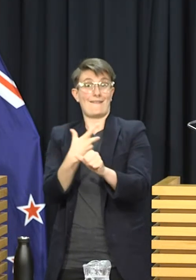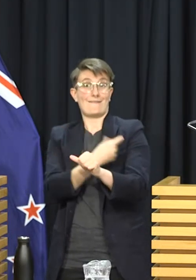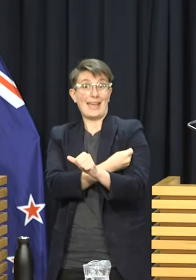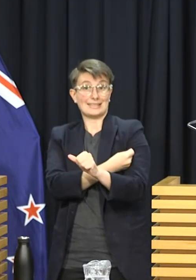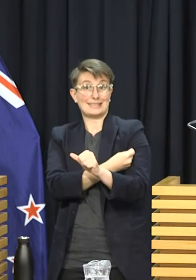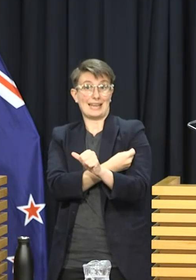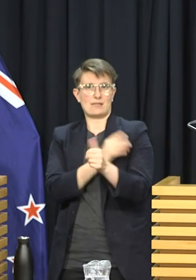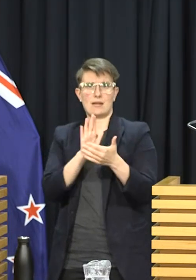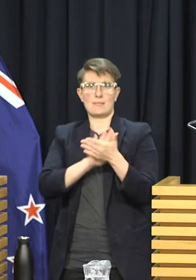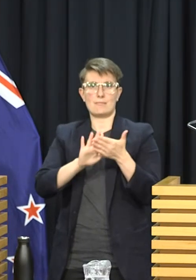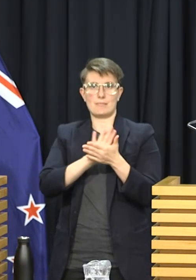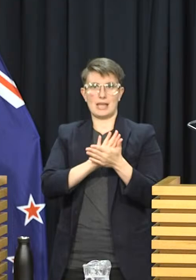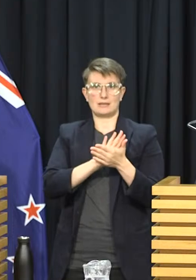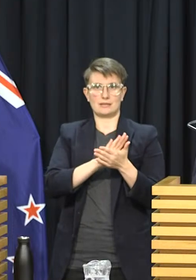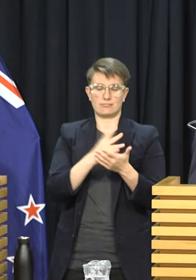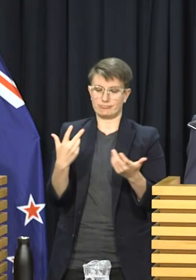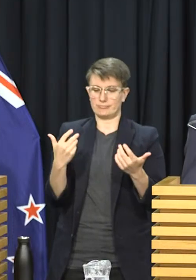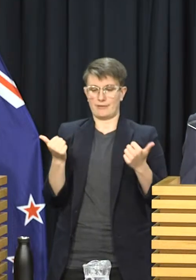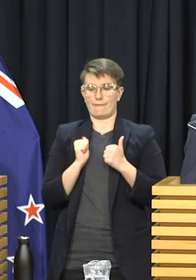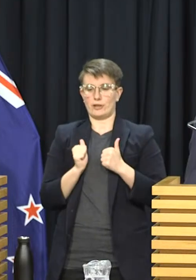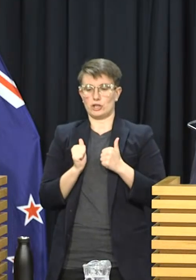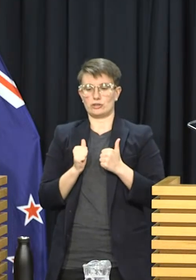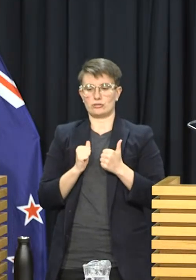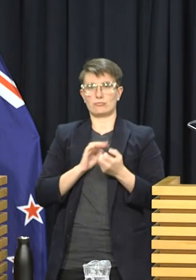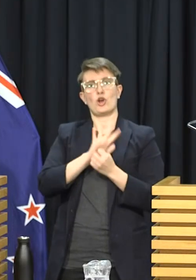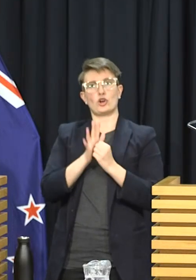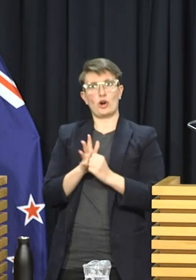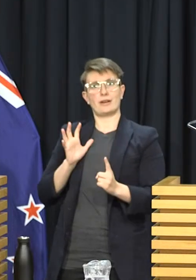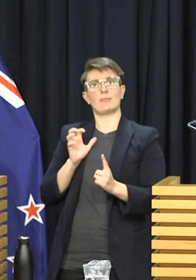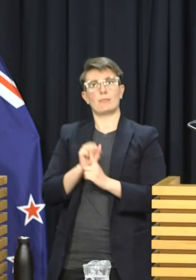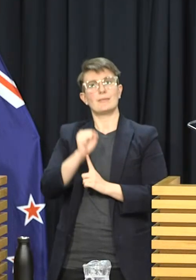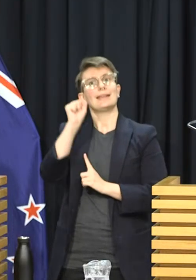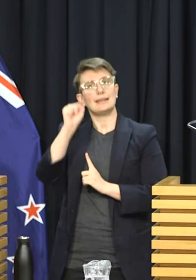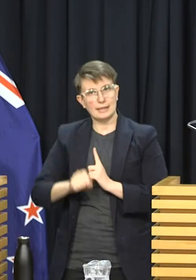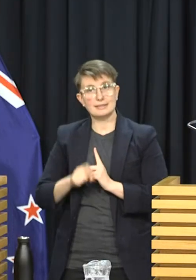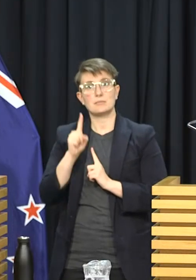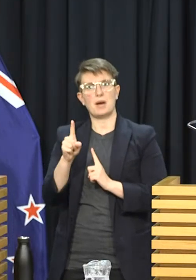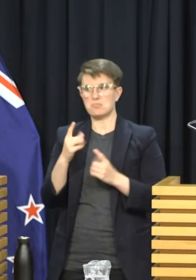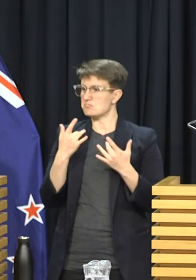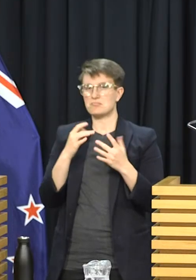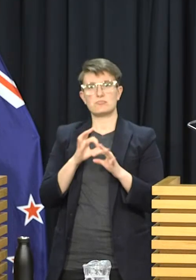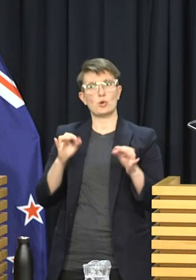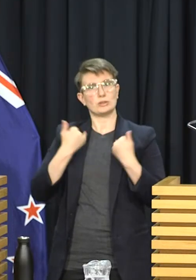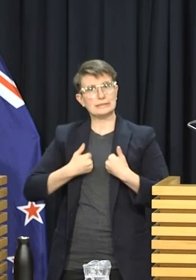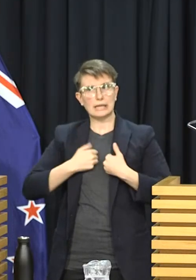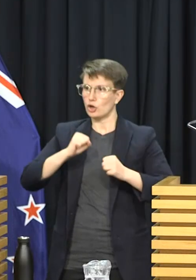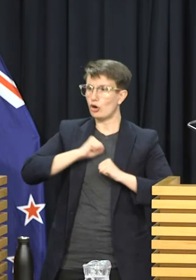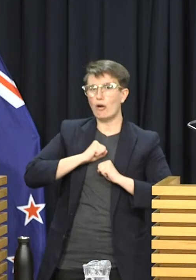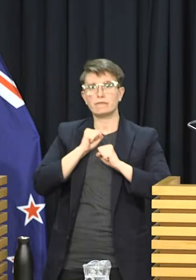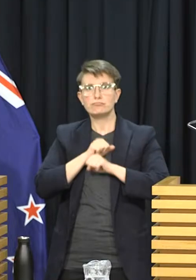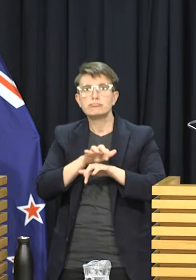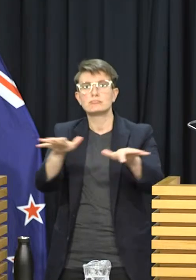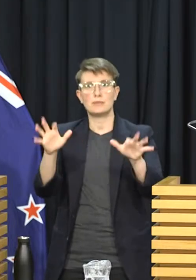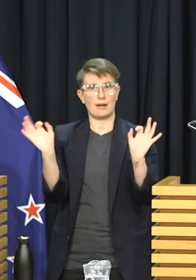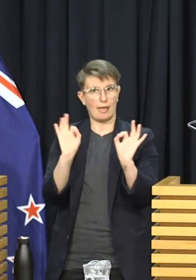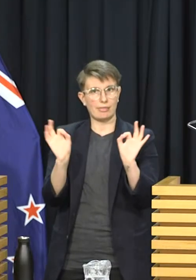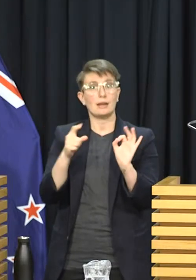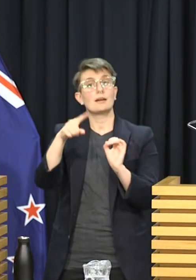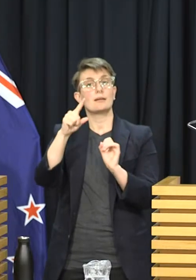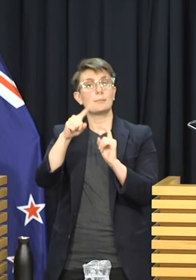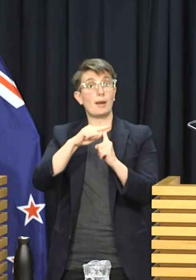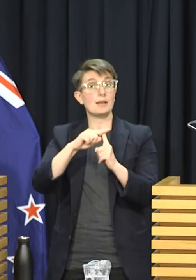preventing severe disease if a vaccinated person does become infected, and also there is emerging evidence for it preventing